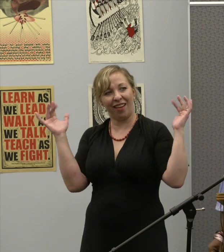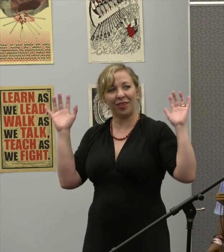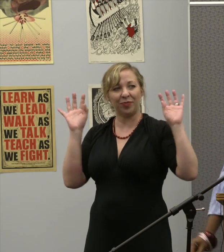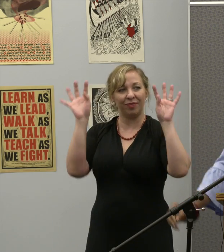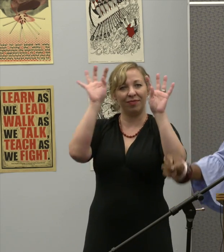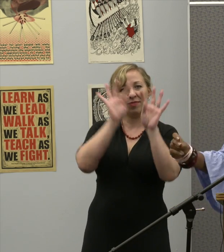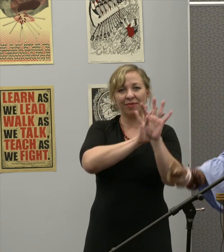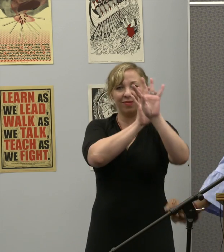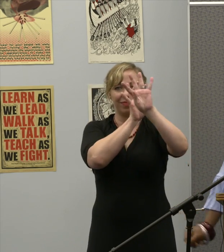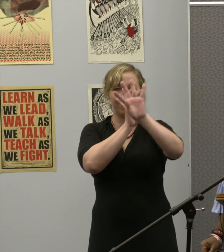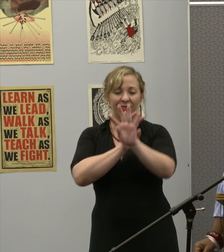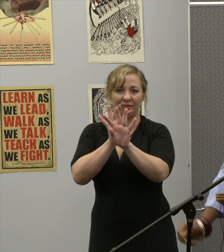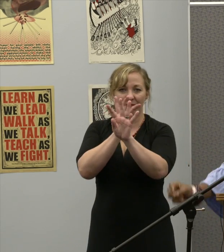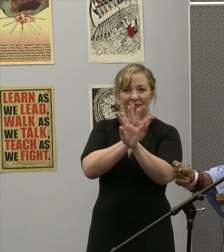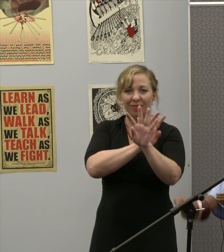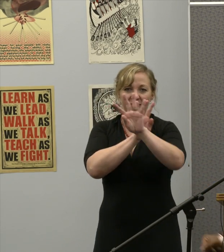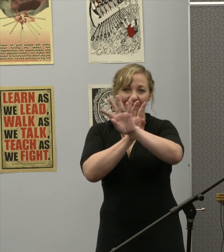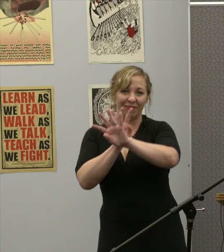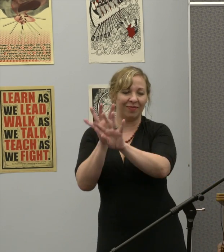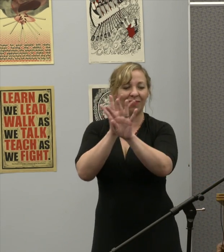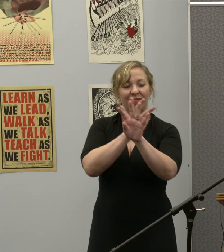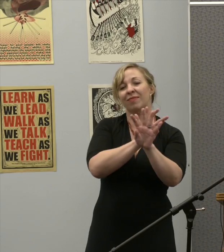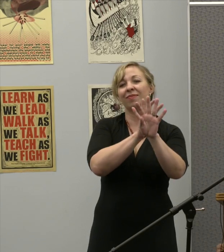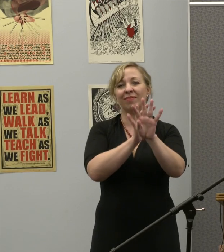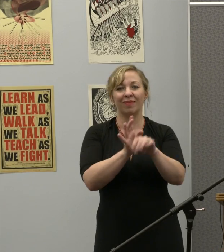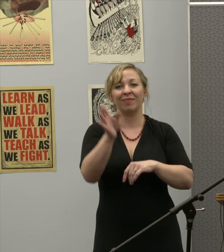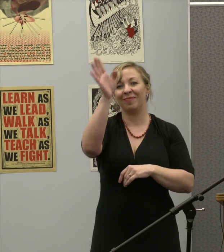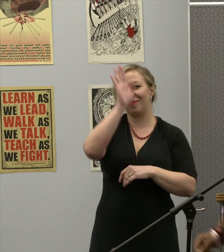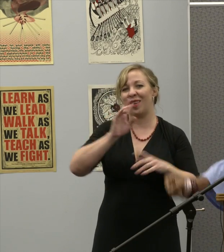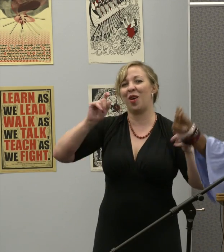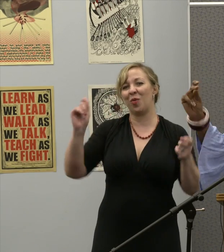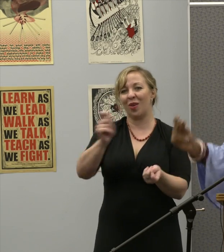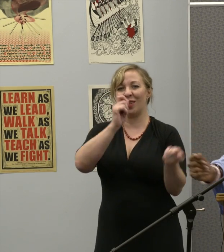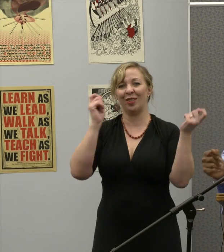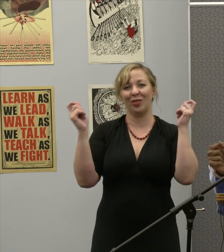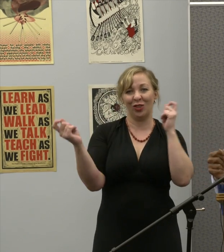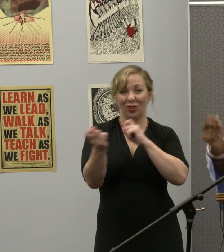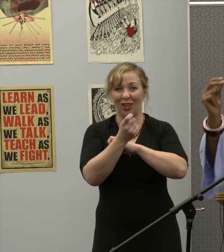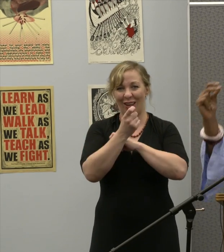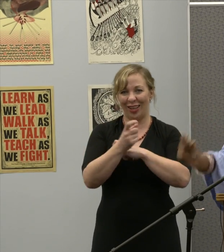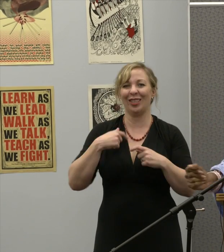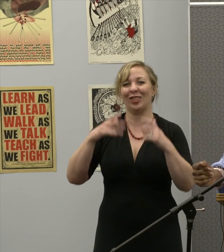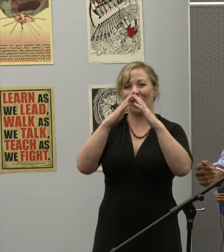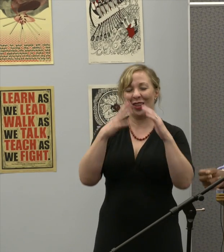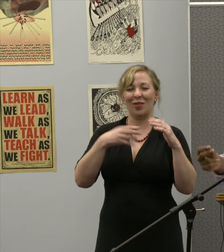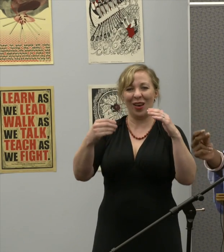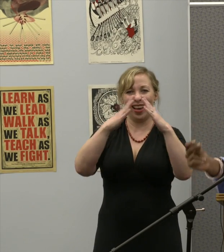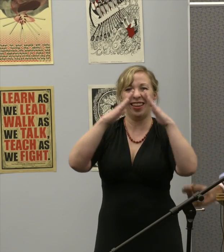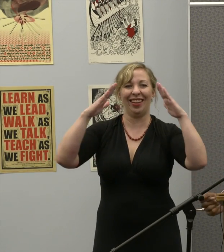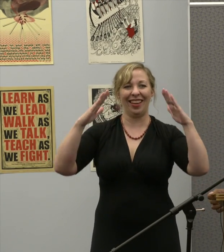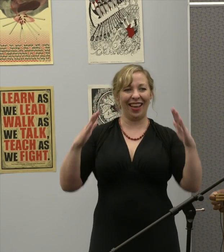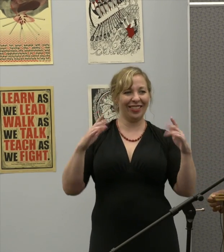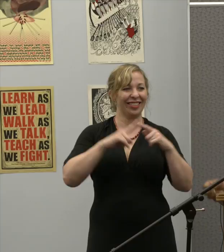Wade in the White House. God's gonna trouble the White House. The White